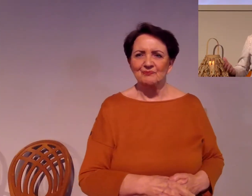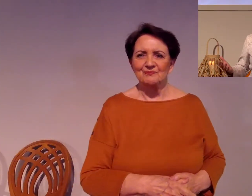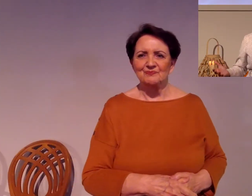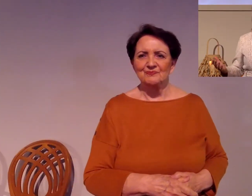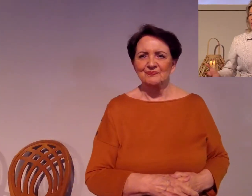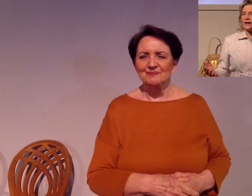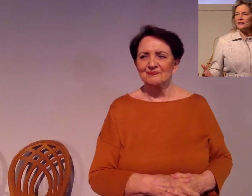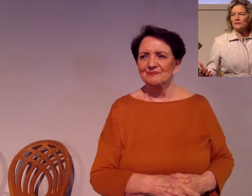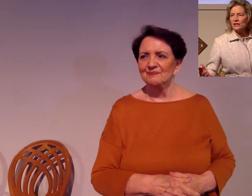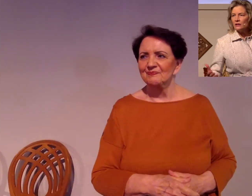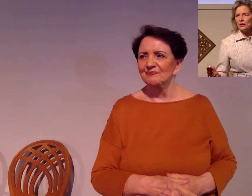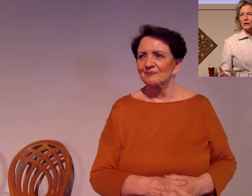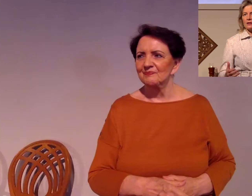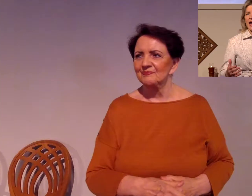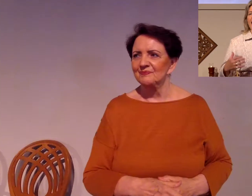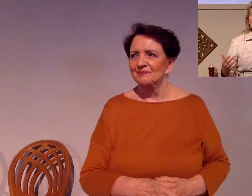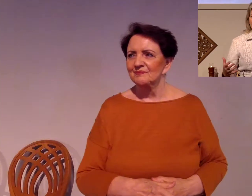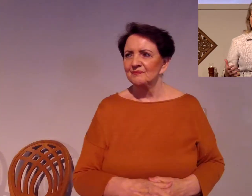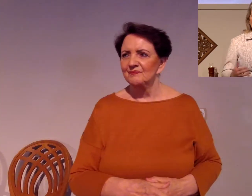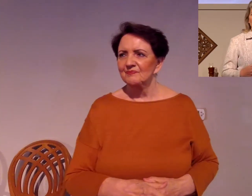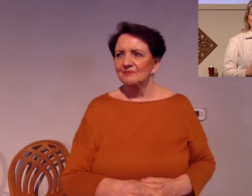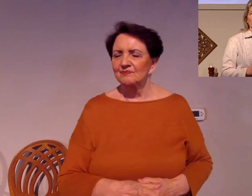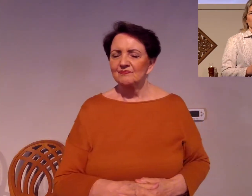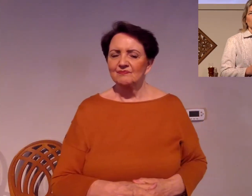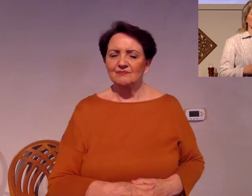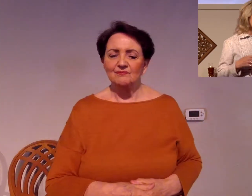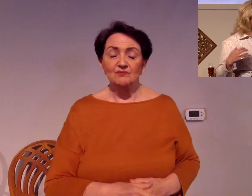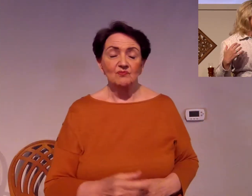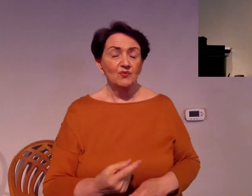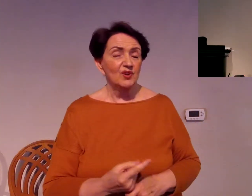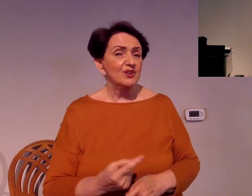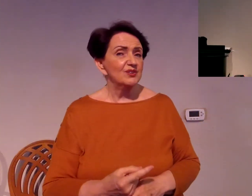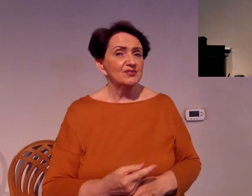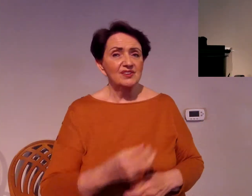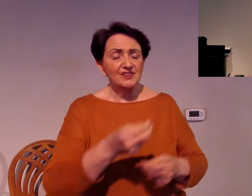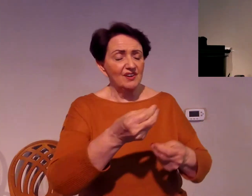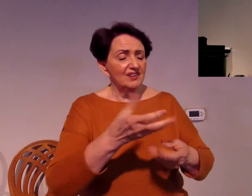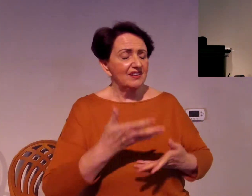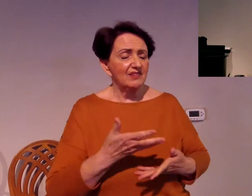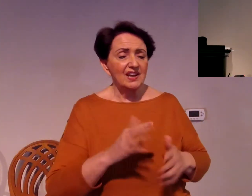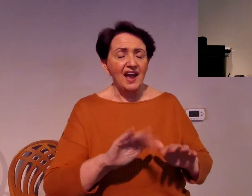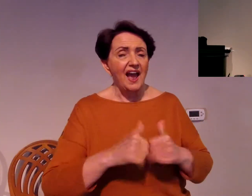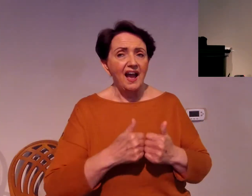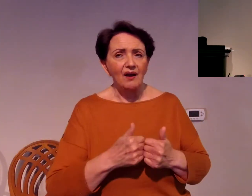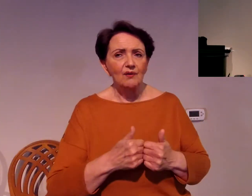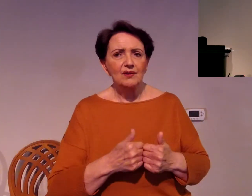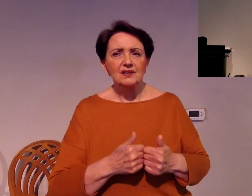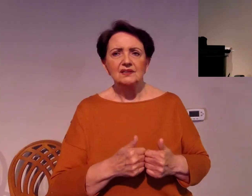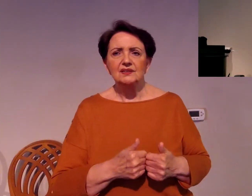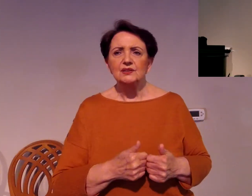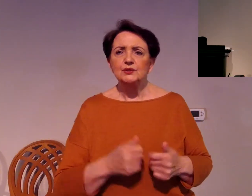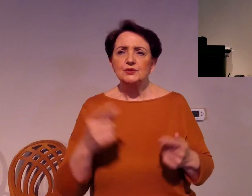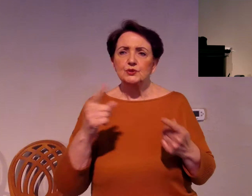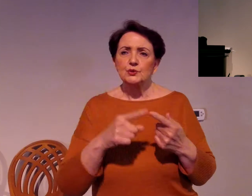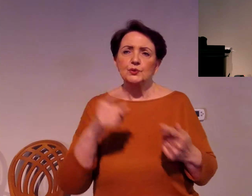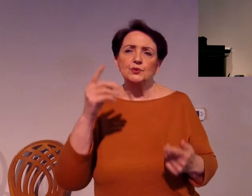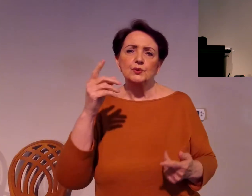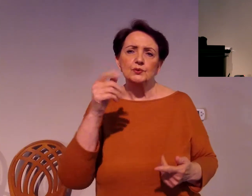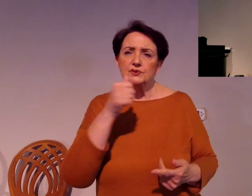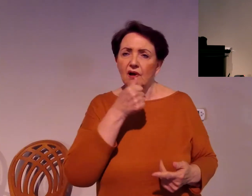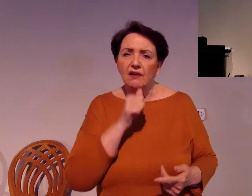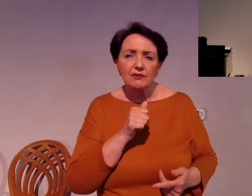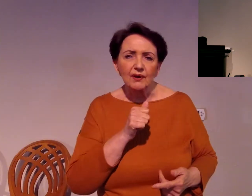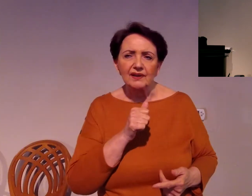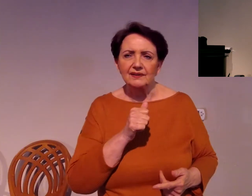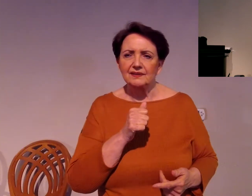But see, we're not given how. We're not taking classes on how to